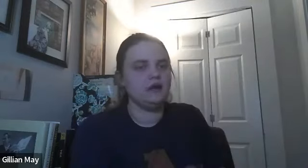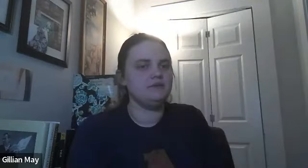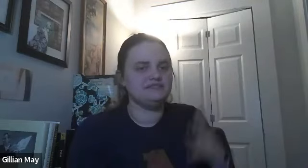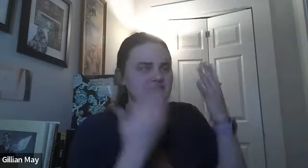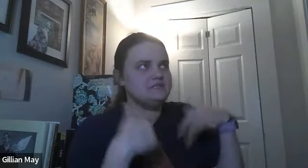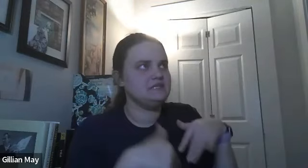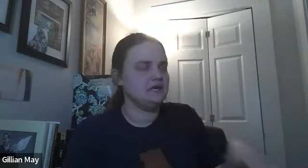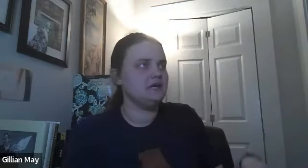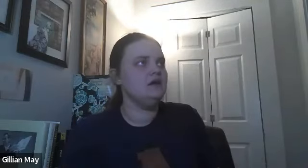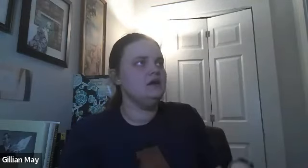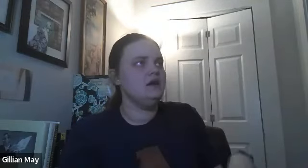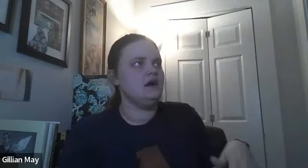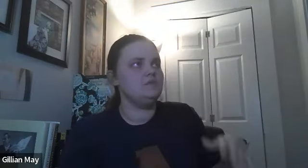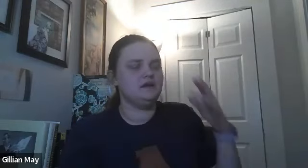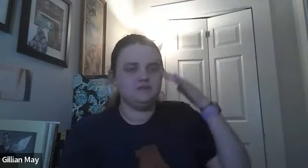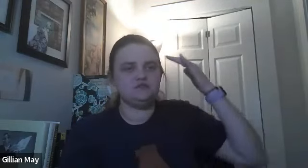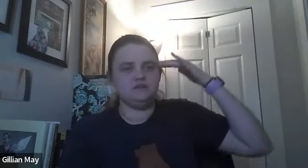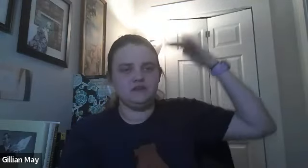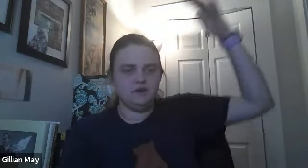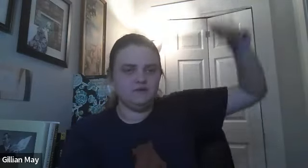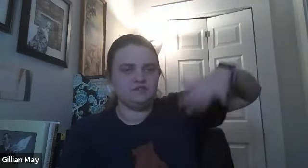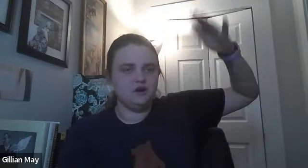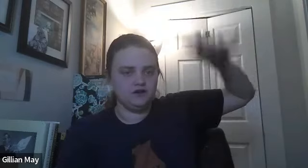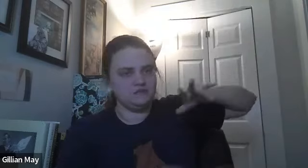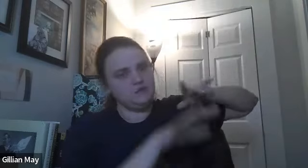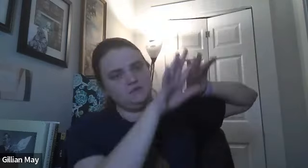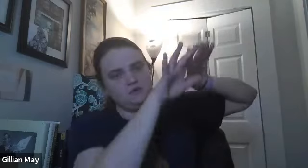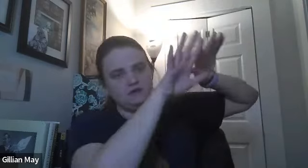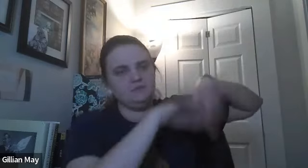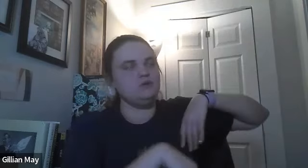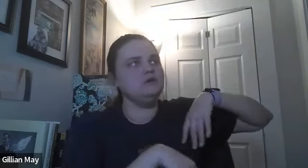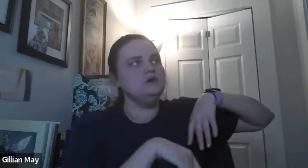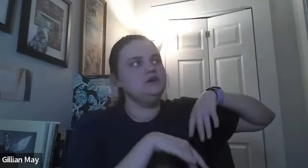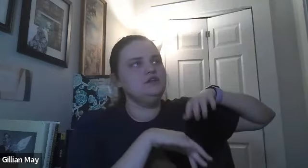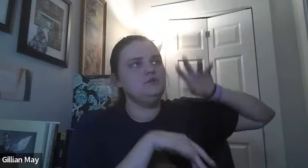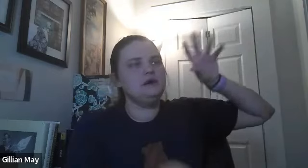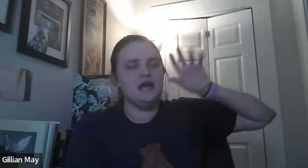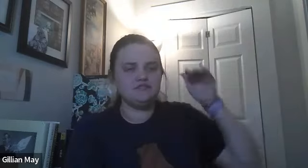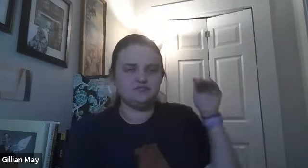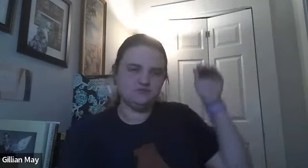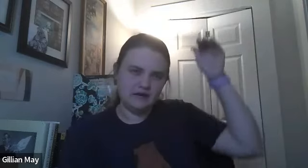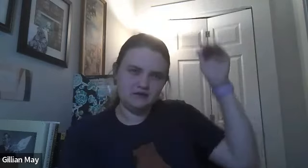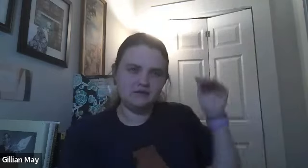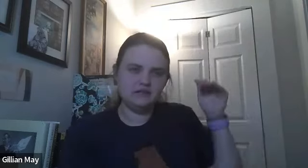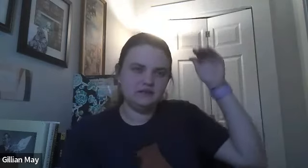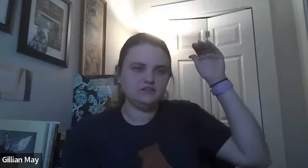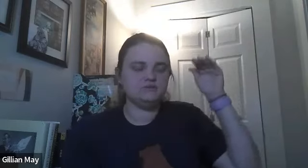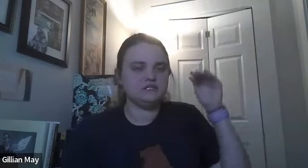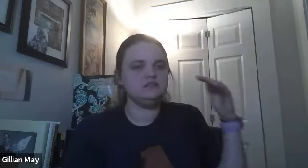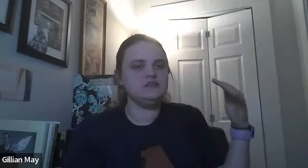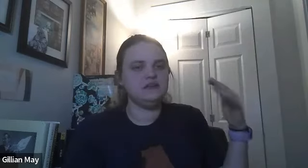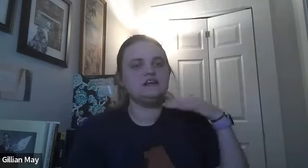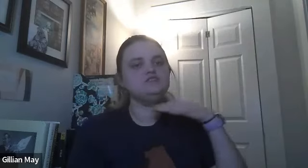up. It's because I'm sitting. And I'm visually thinking about if I was talking to someone, I'm going a little more. You want to have it directionally, like kind of